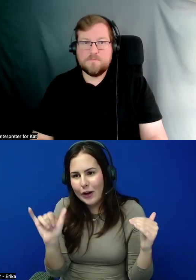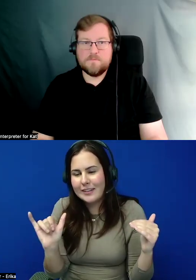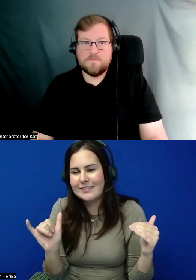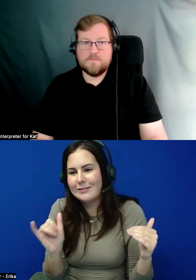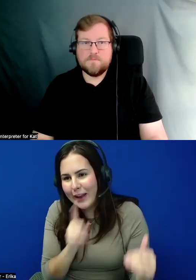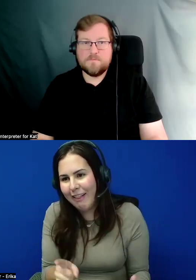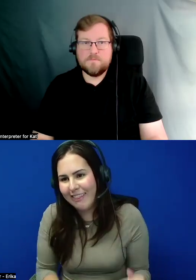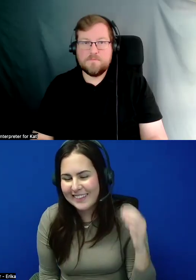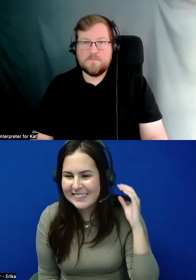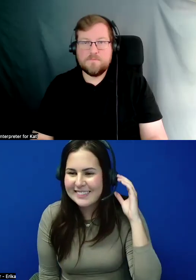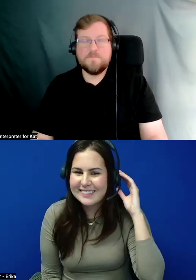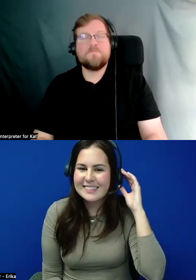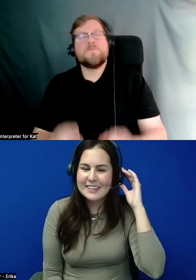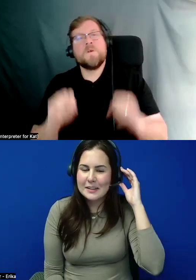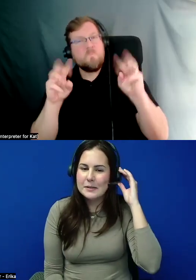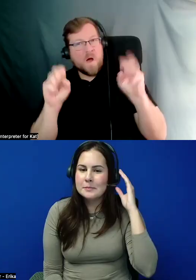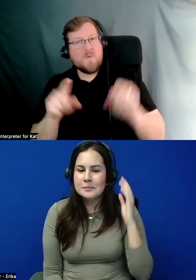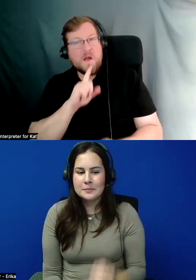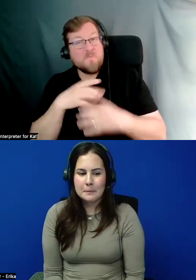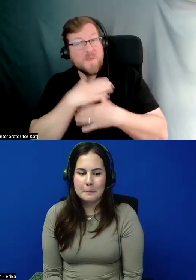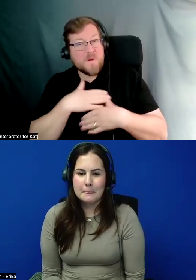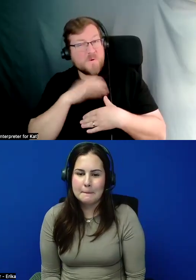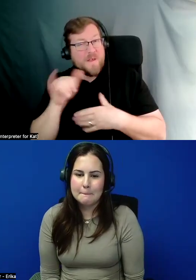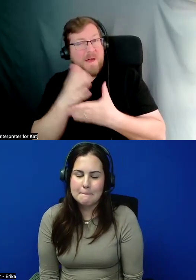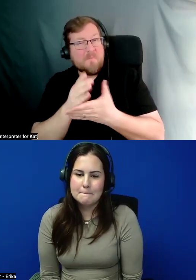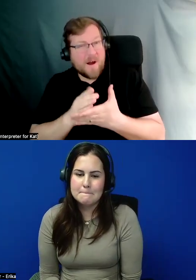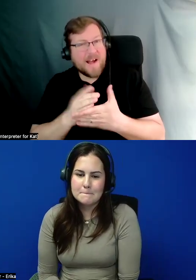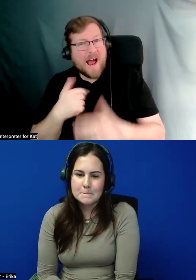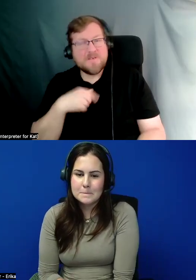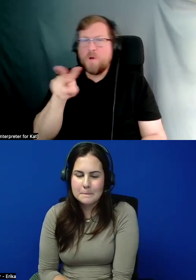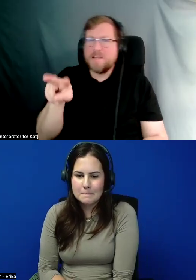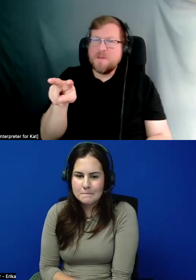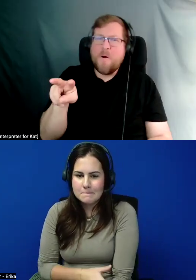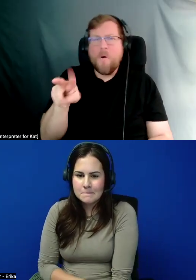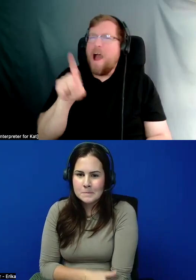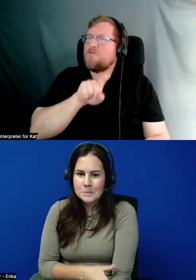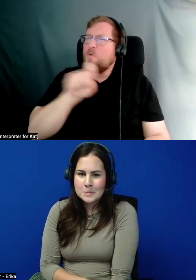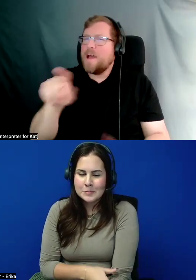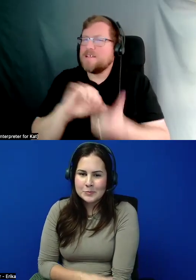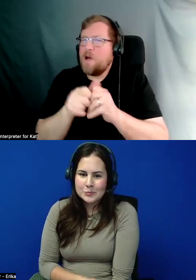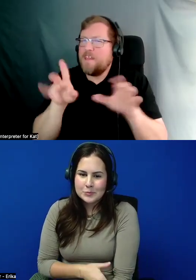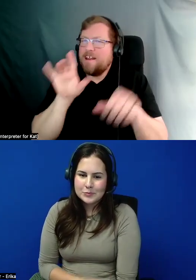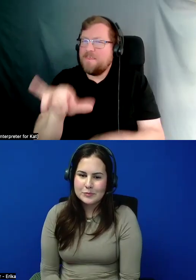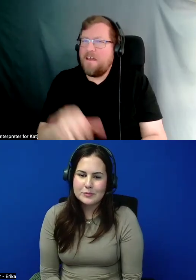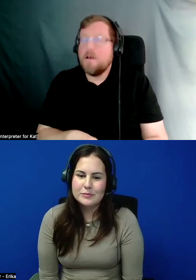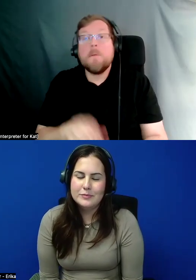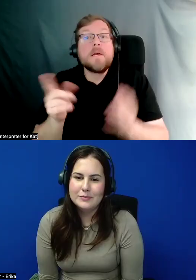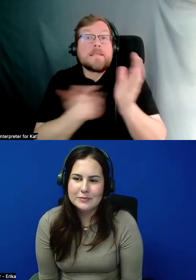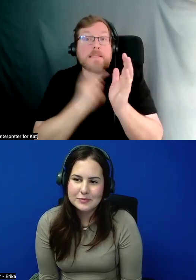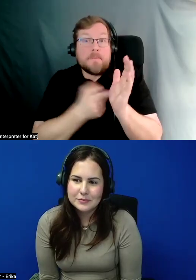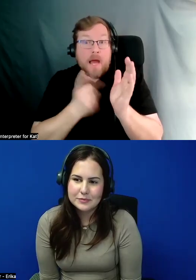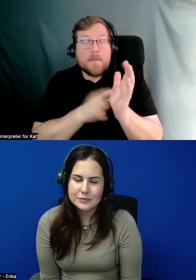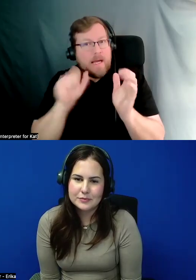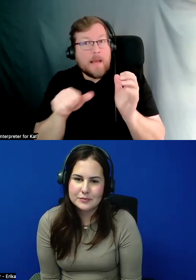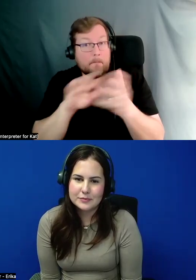Yeah, that was I really enjoyed that part. I was like, so I've got to ask about that because sometimes it could be a little bit